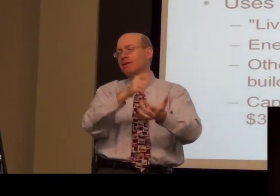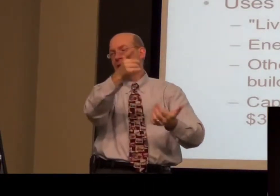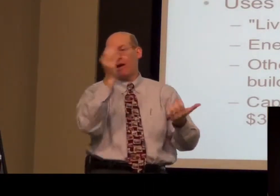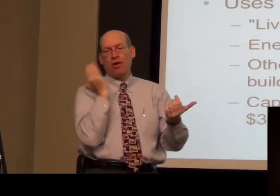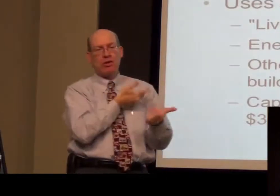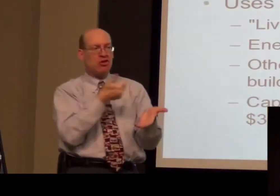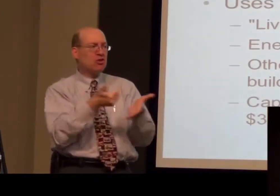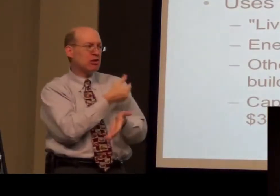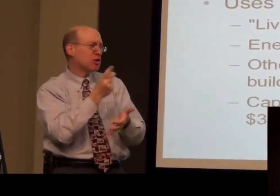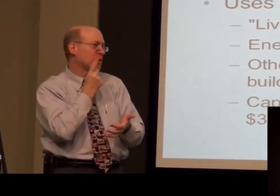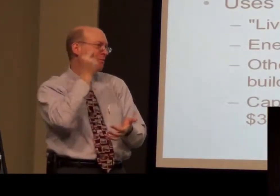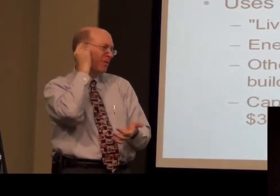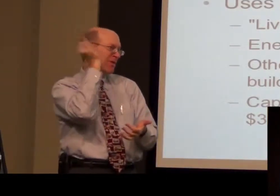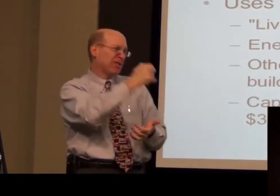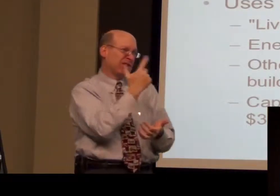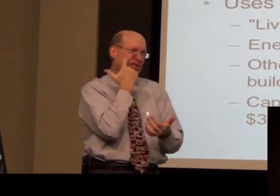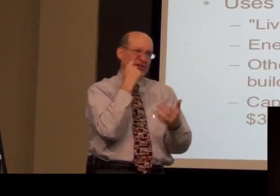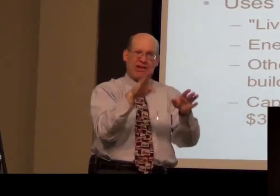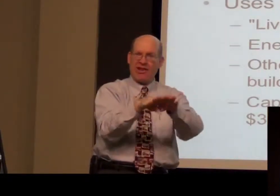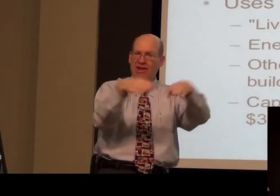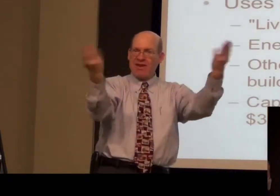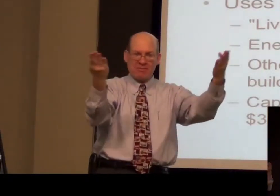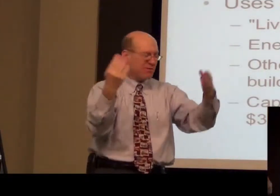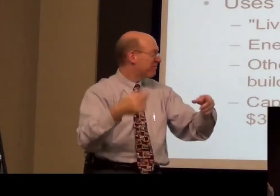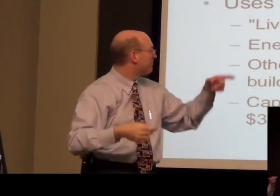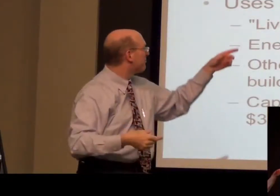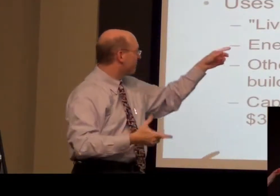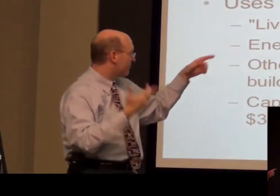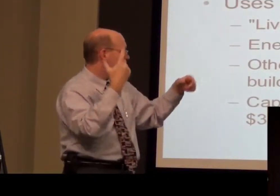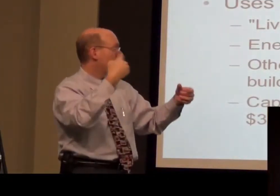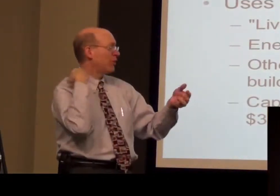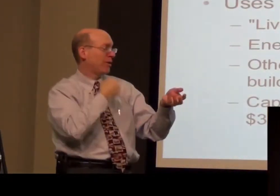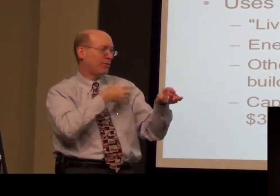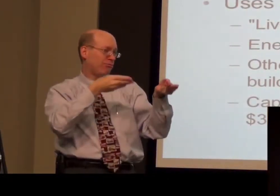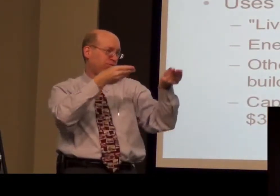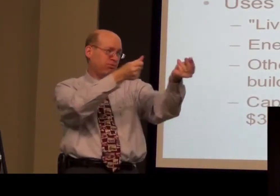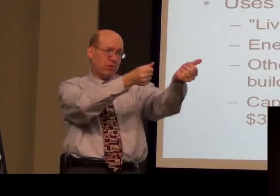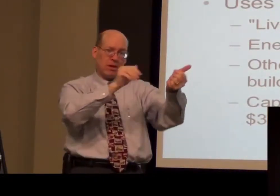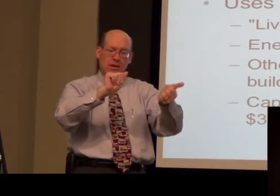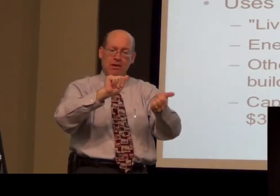one is going to be our newest dorm that recently opened.